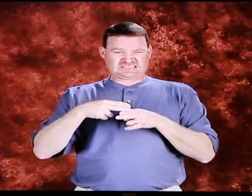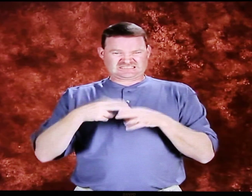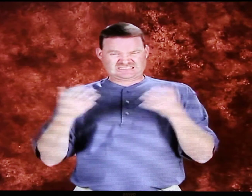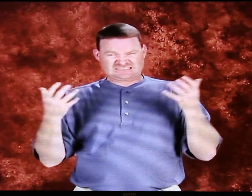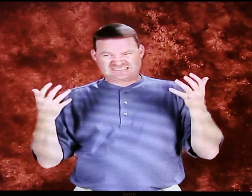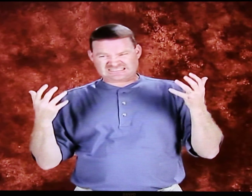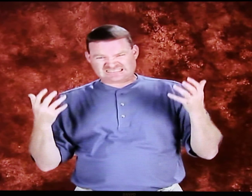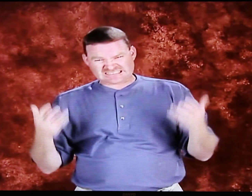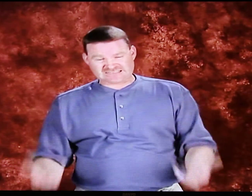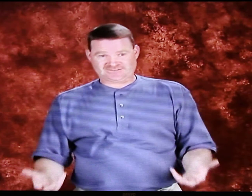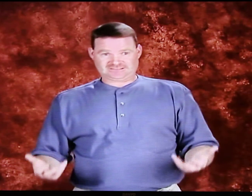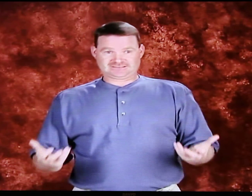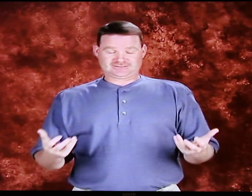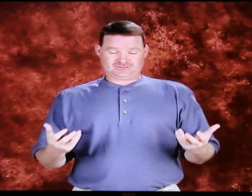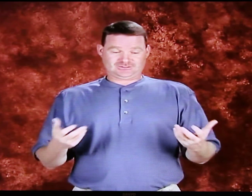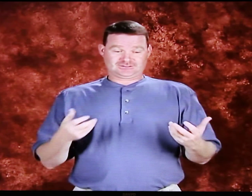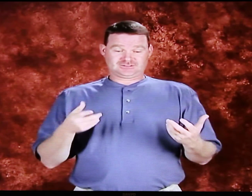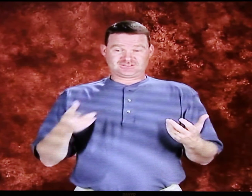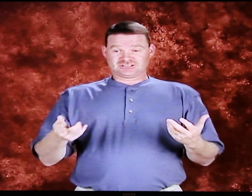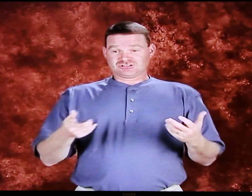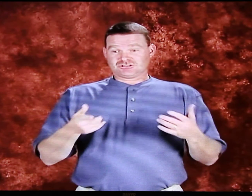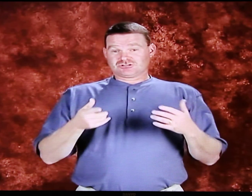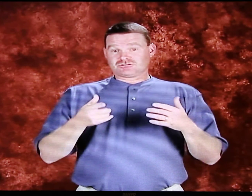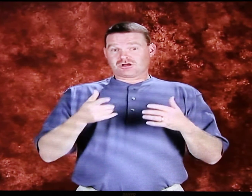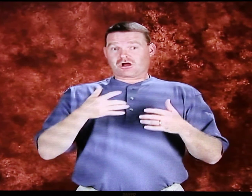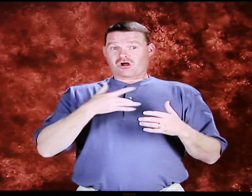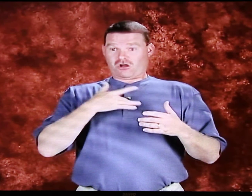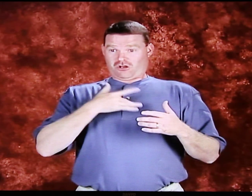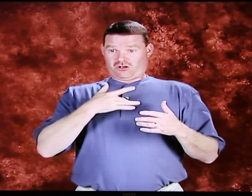150 tons, so it's extremely heavy.